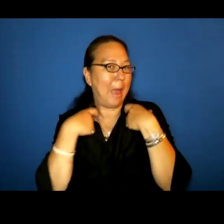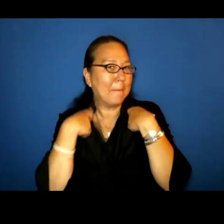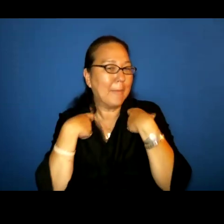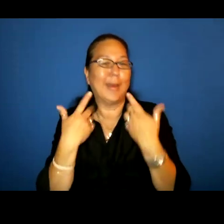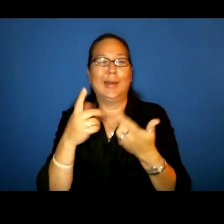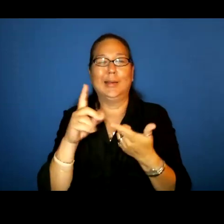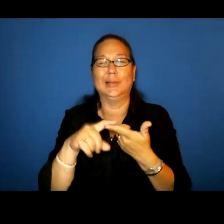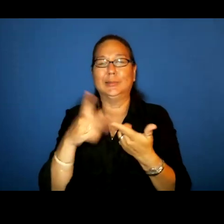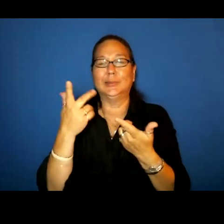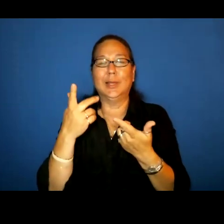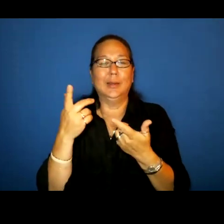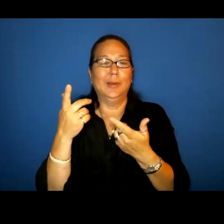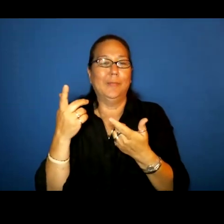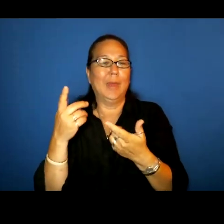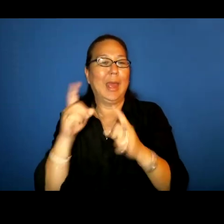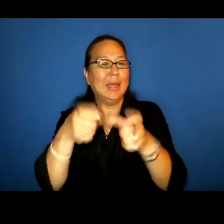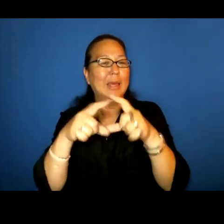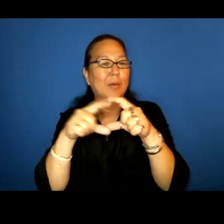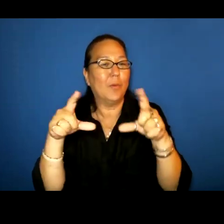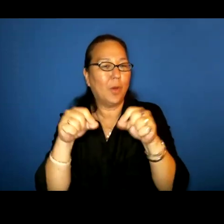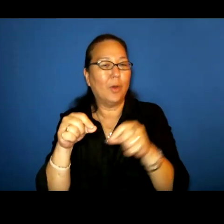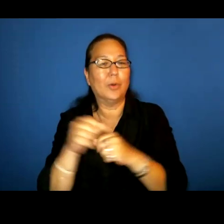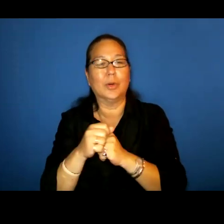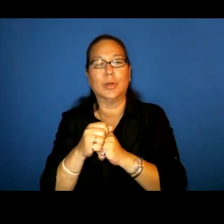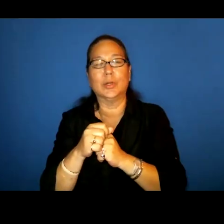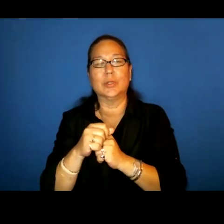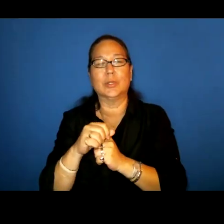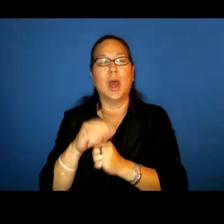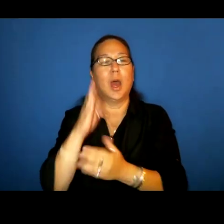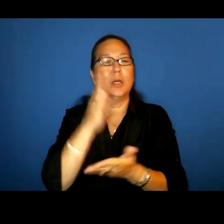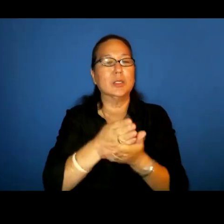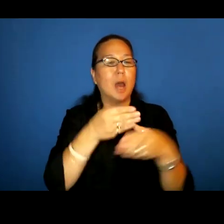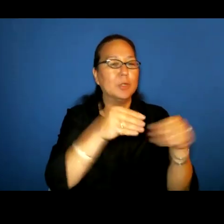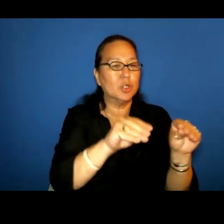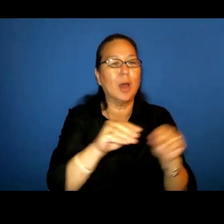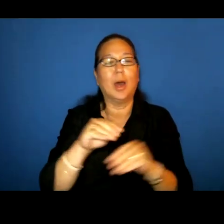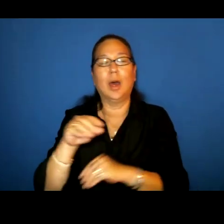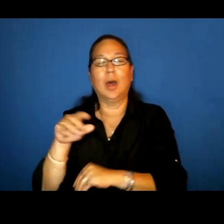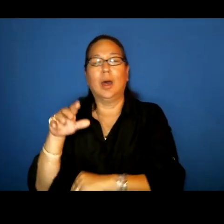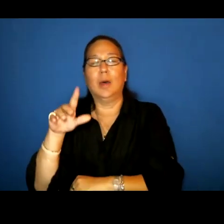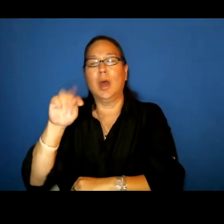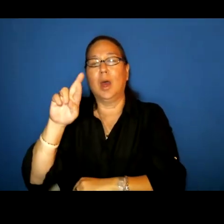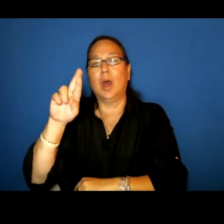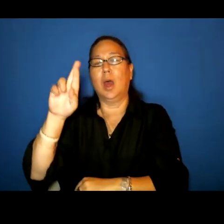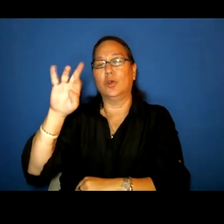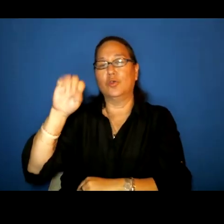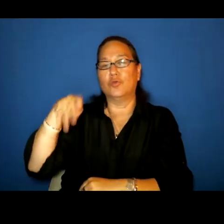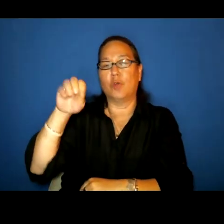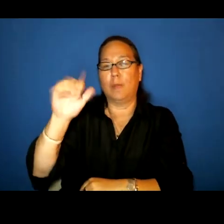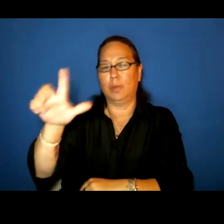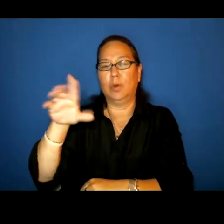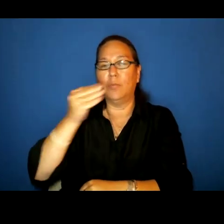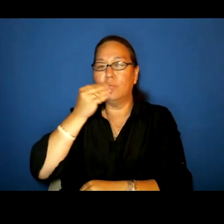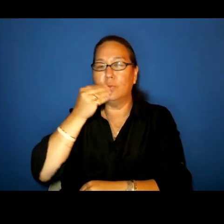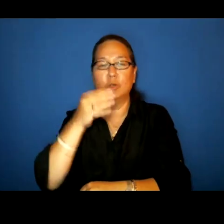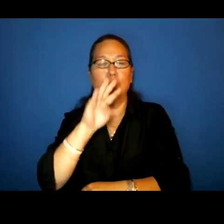needs. Stop and Shop, Tropical Foods, Marshalls all donate to that. And so a big thank you to them. And I think as